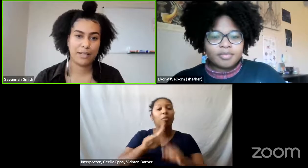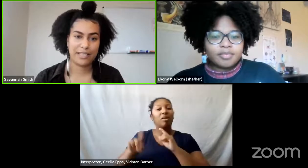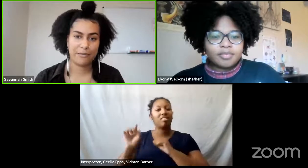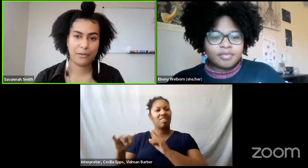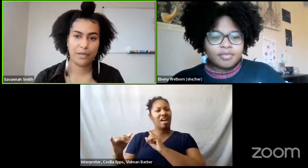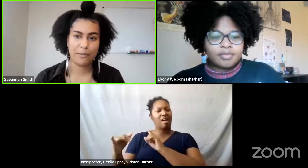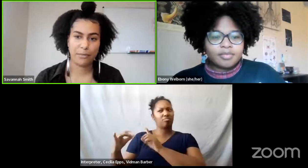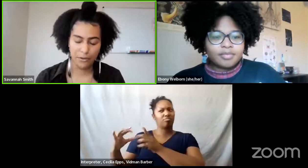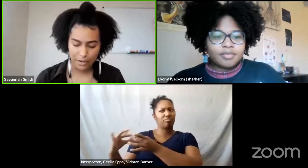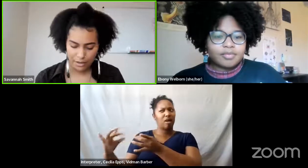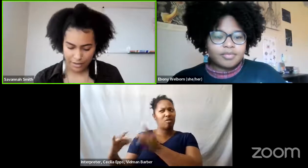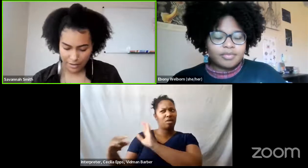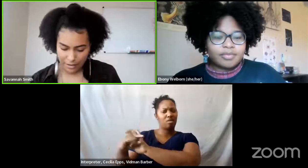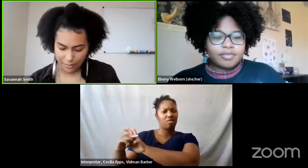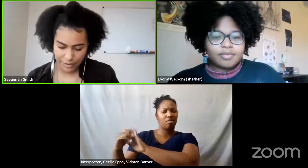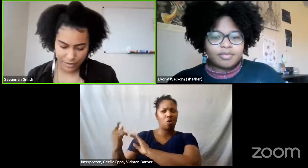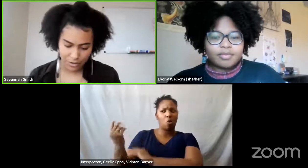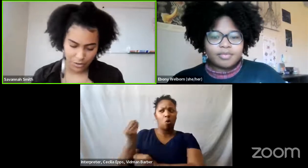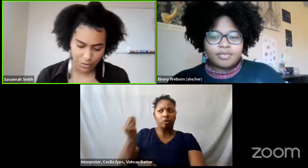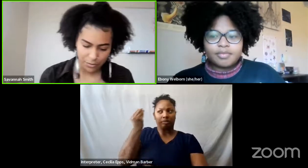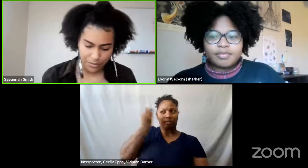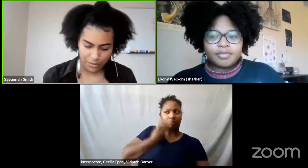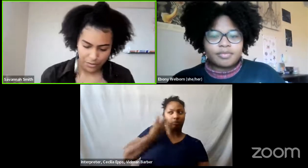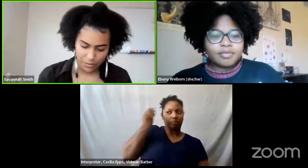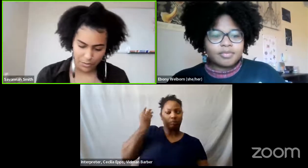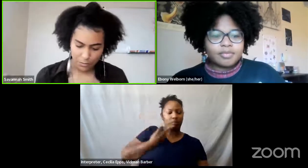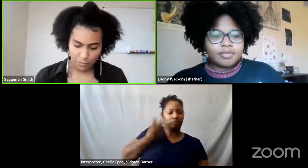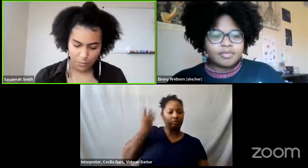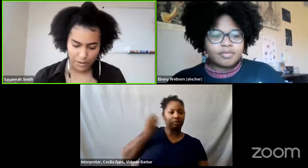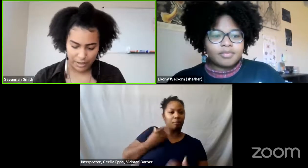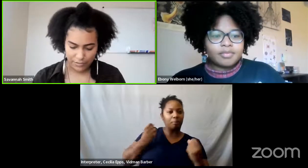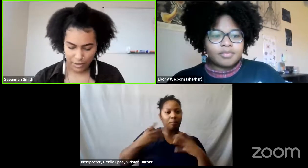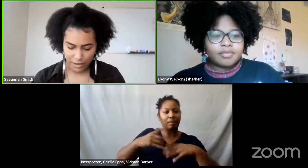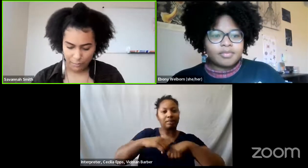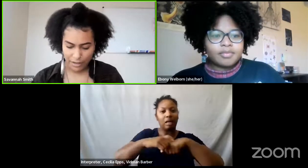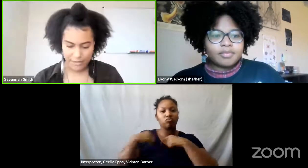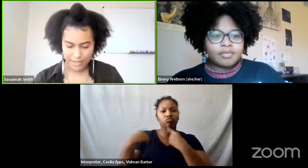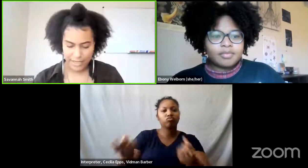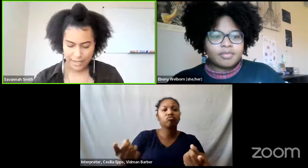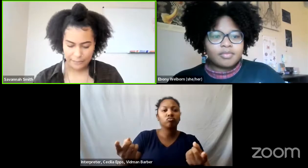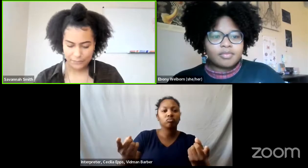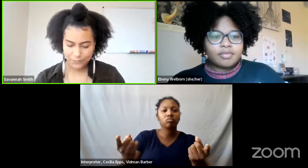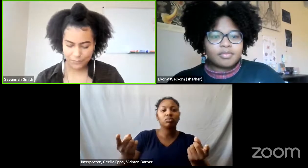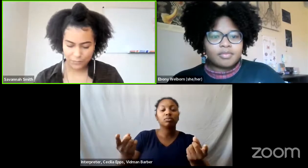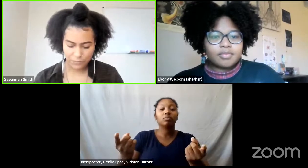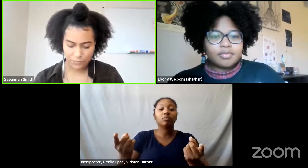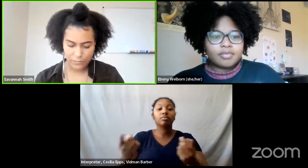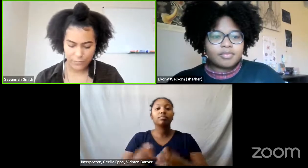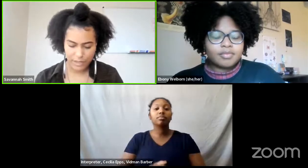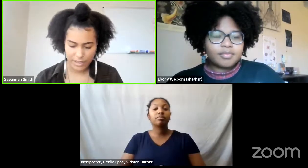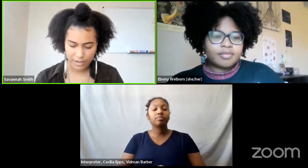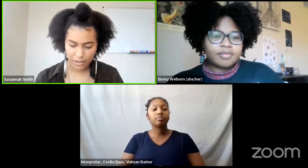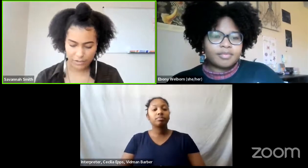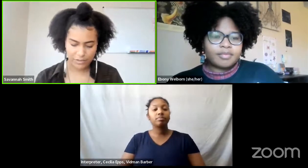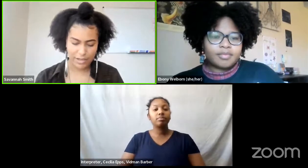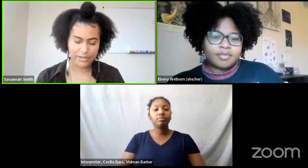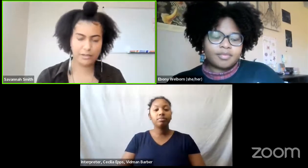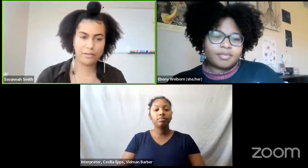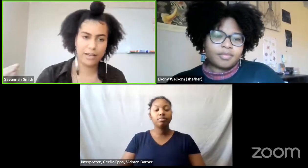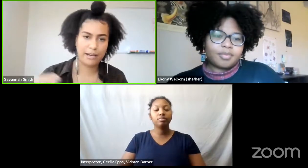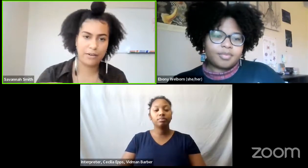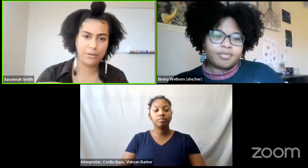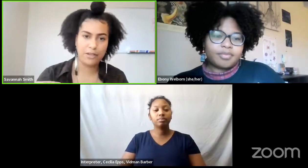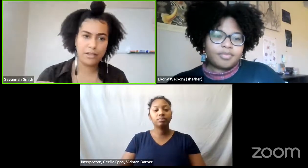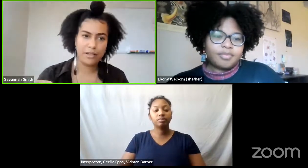times by so many different people. So what we're kind of talking about today is along those